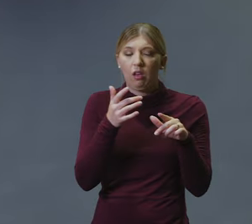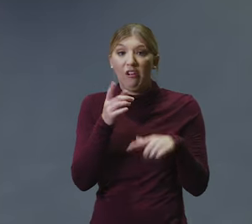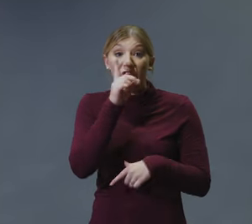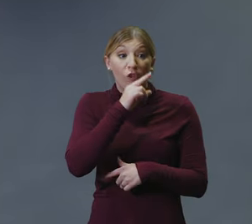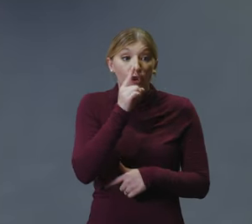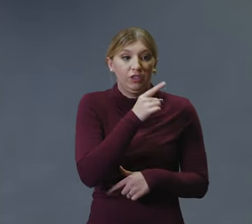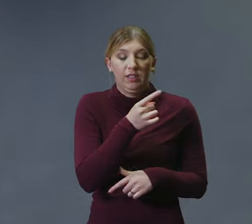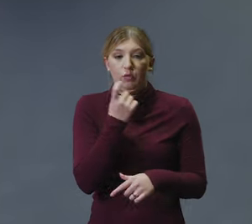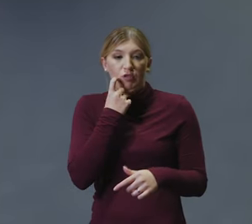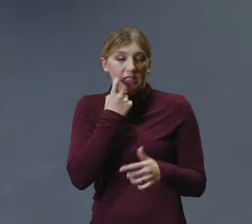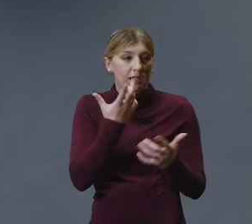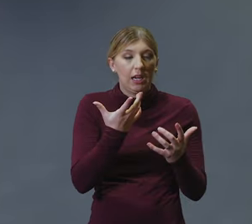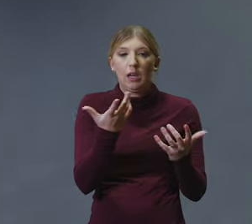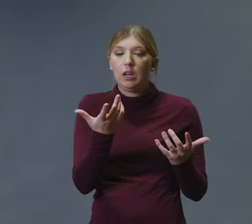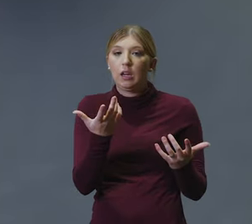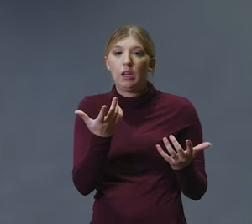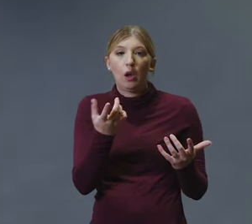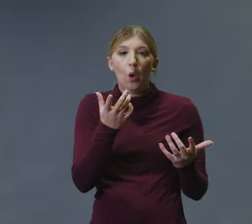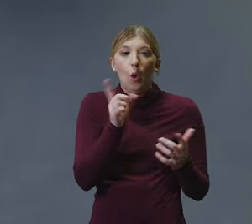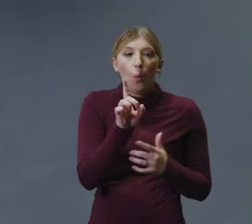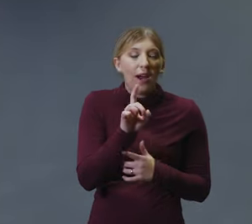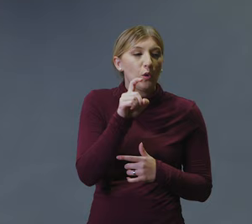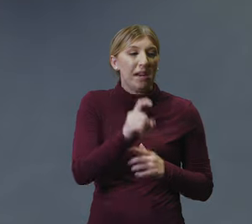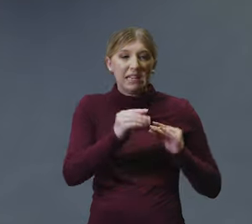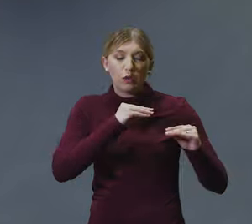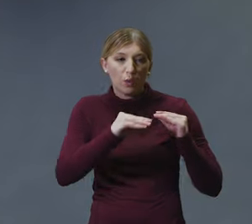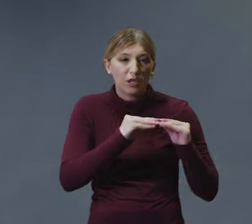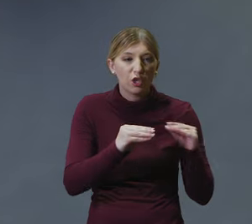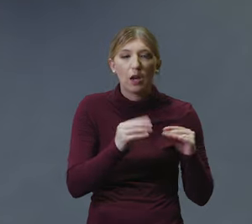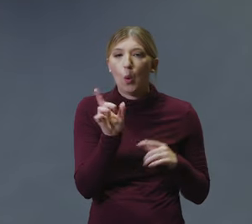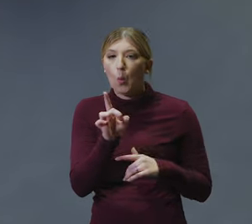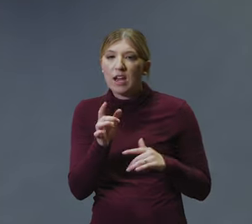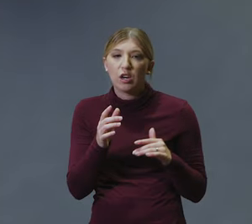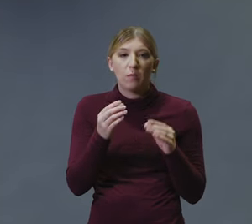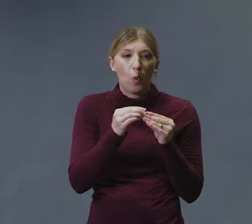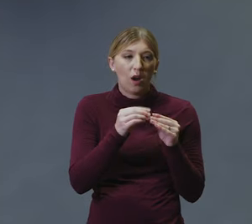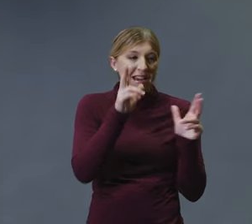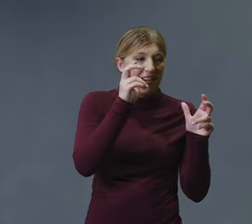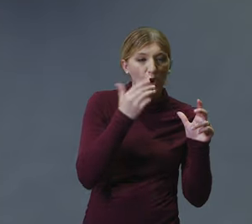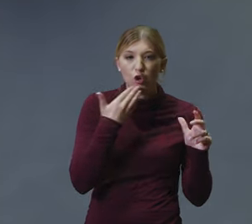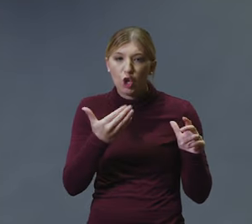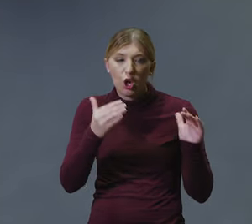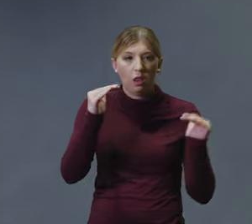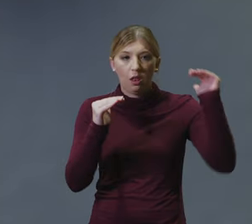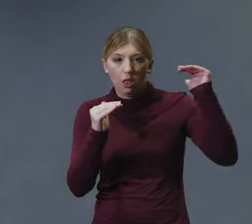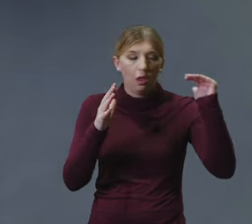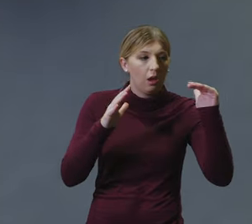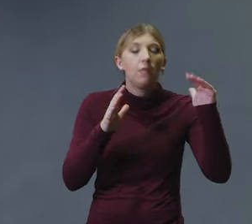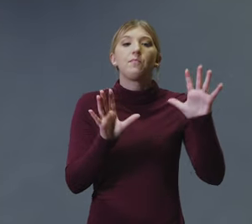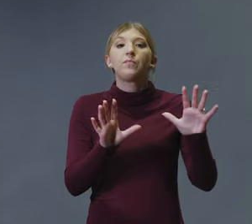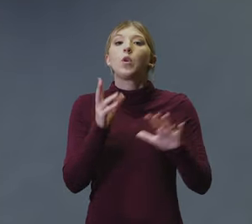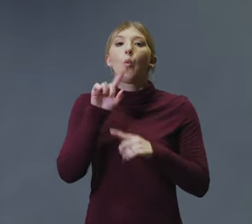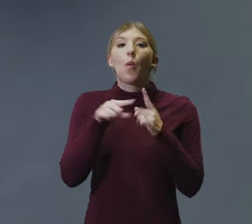falsely lately? Where do I buck at correction? Where do I prefer evil over good? When you begin to see these